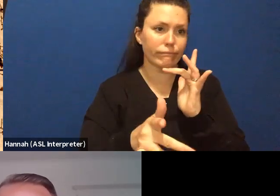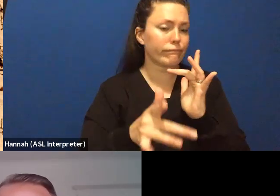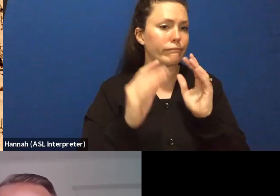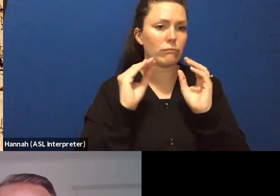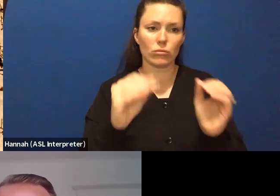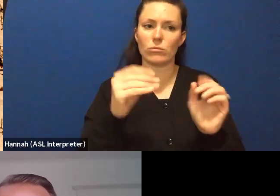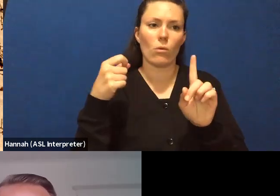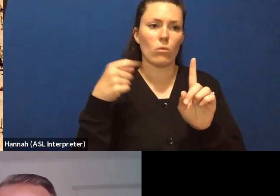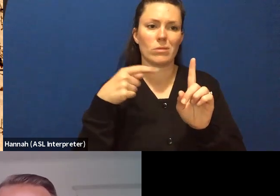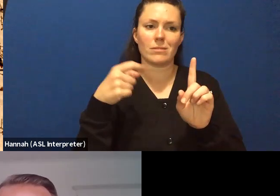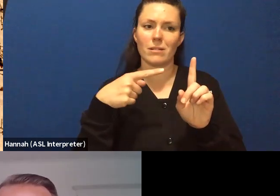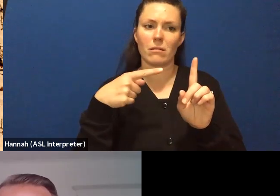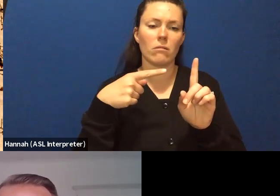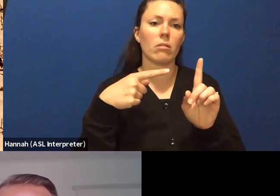that,